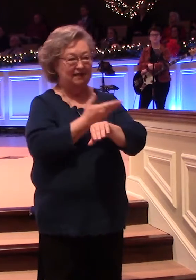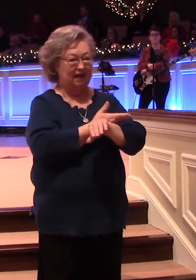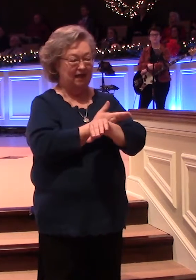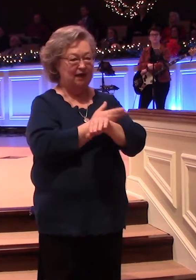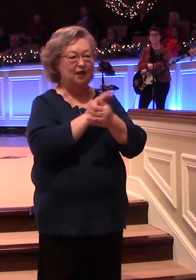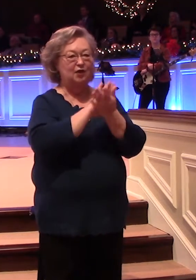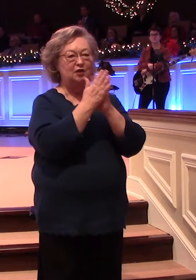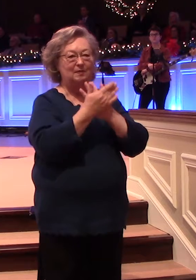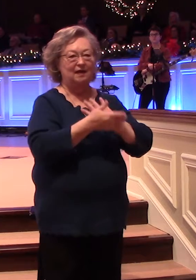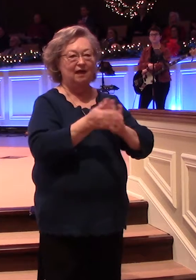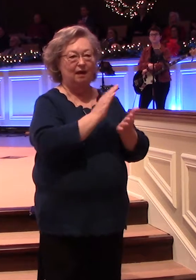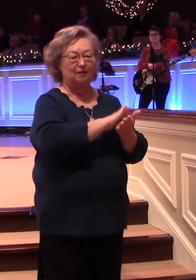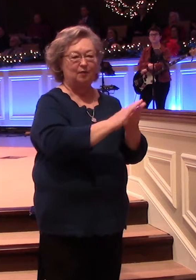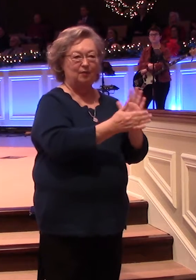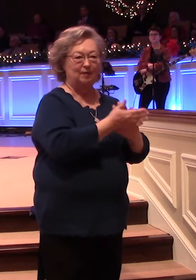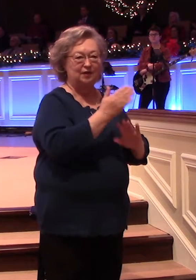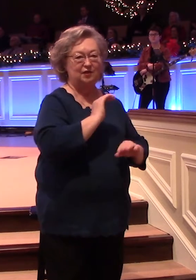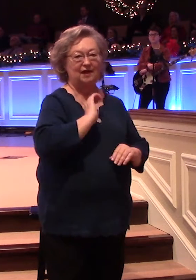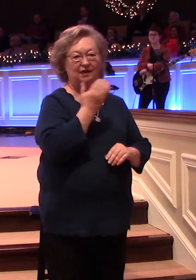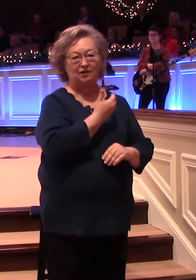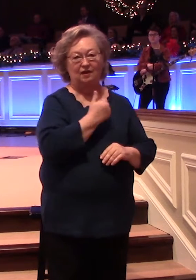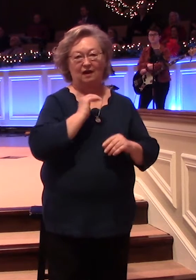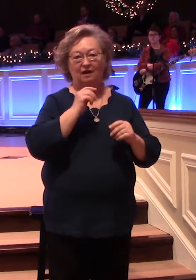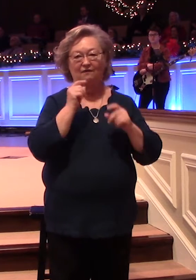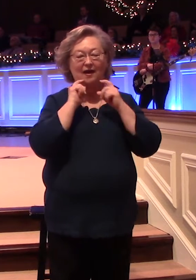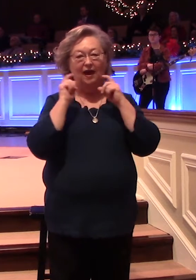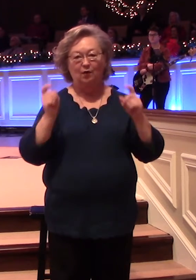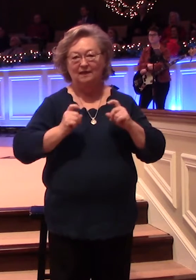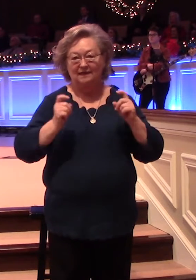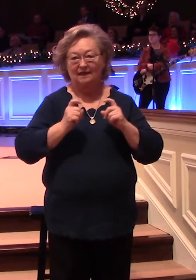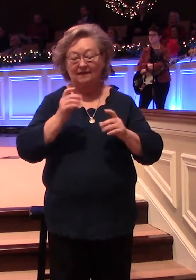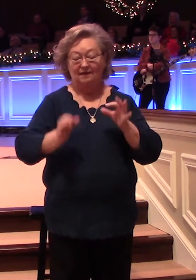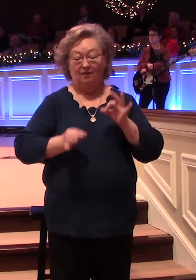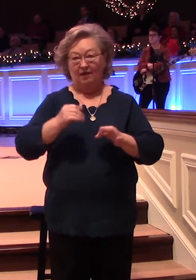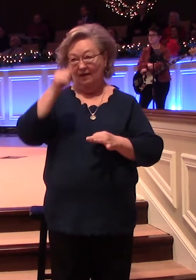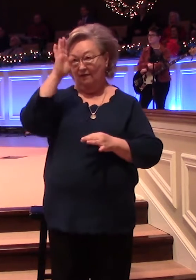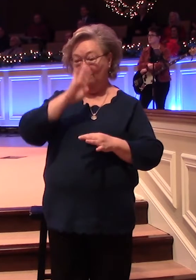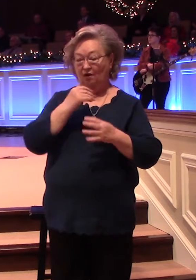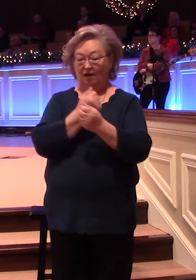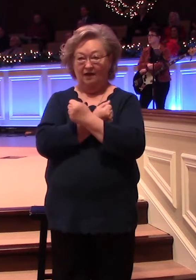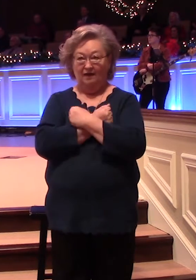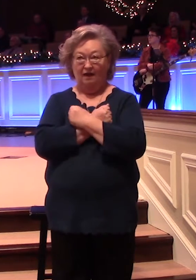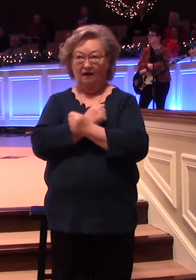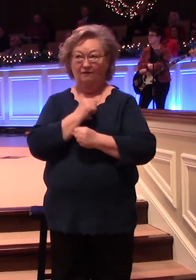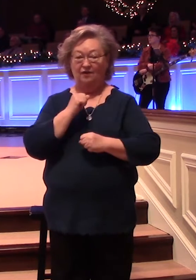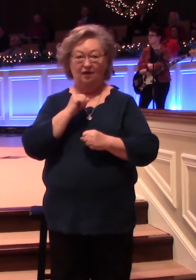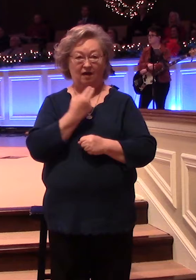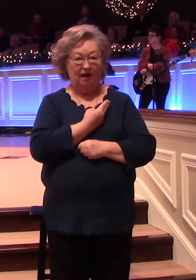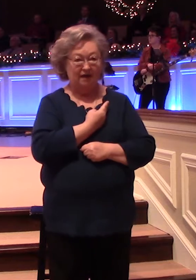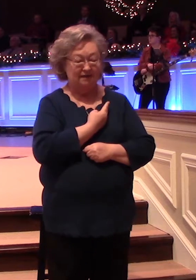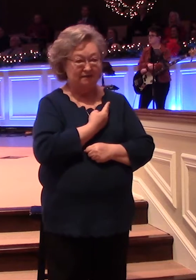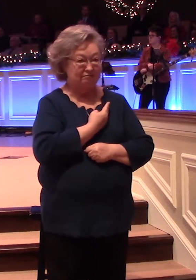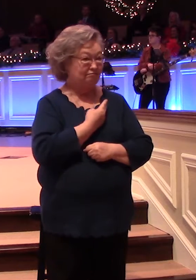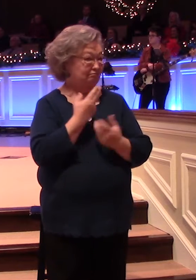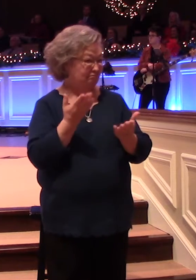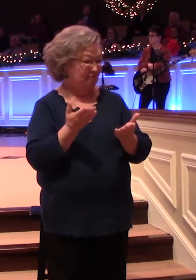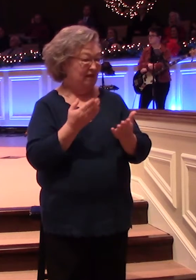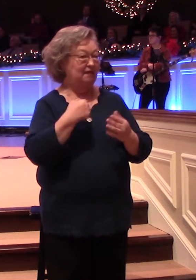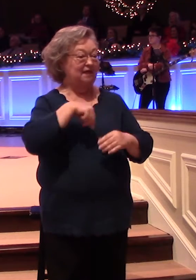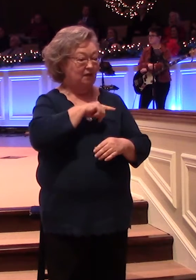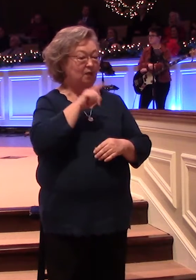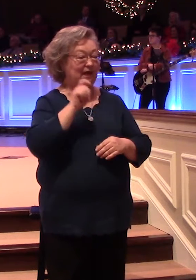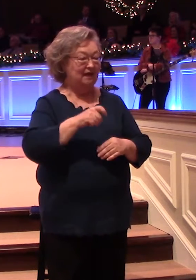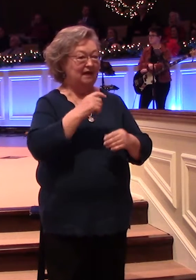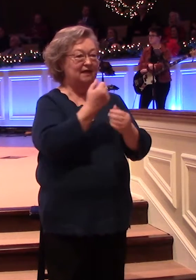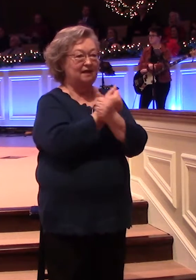if God so loved us, we also ought to love one another. No one